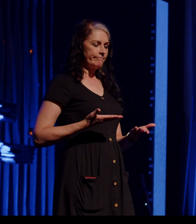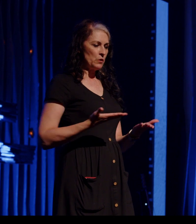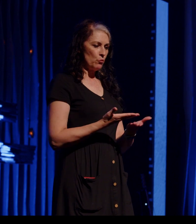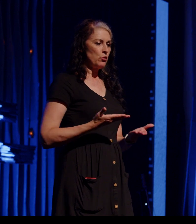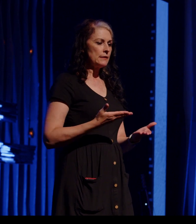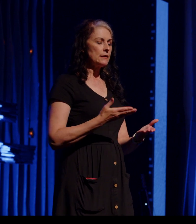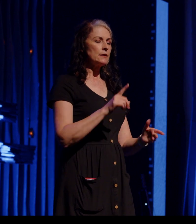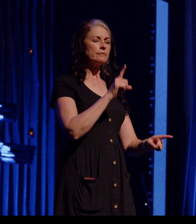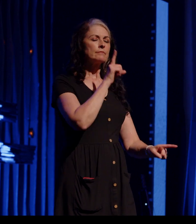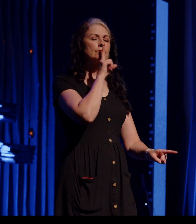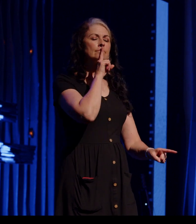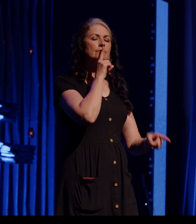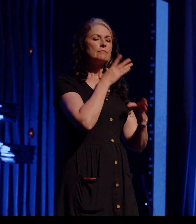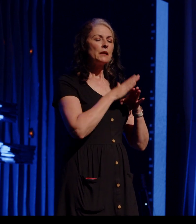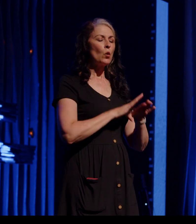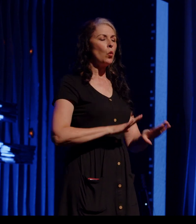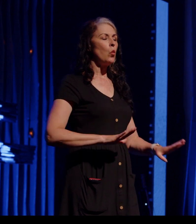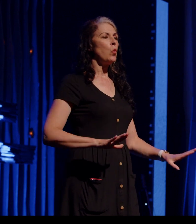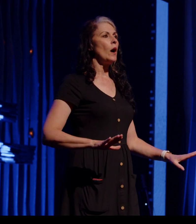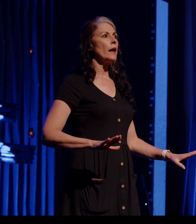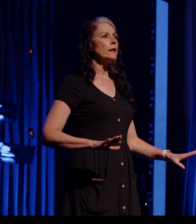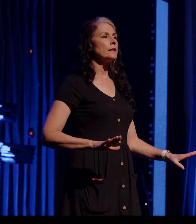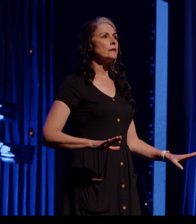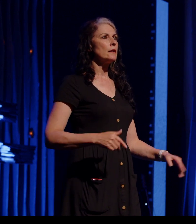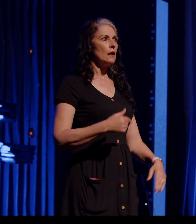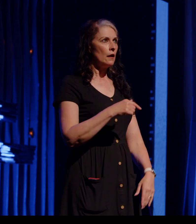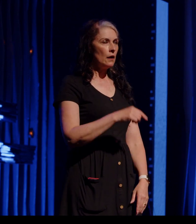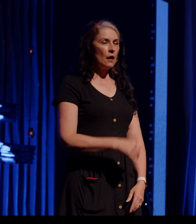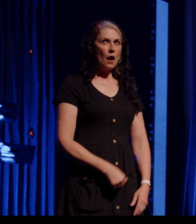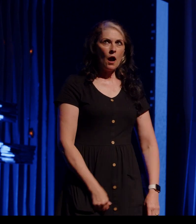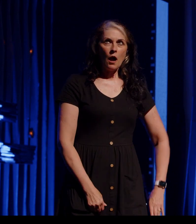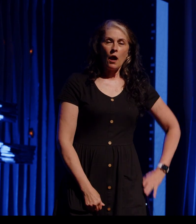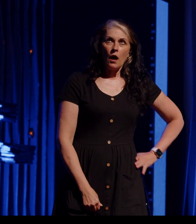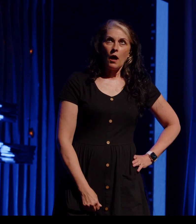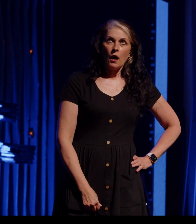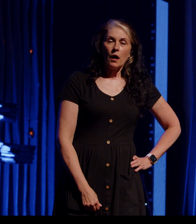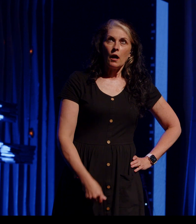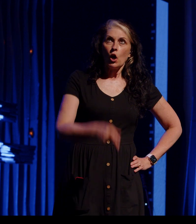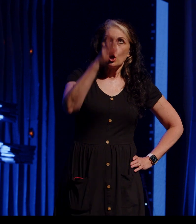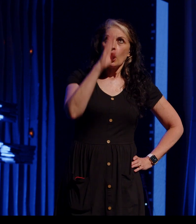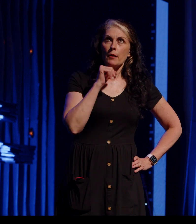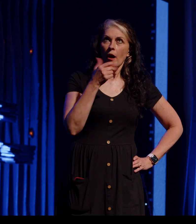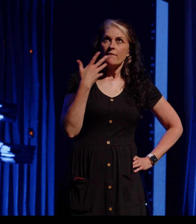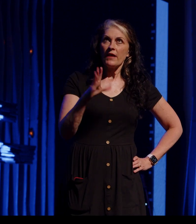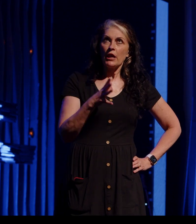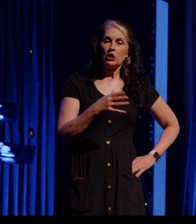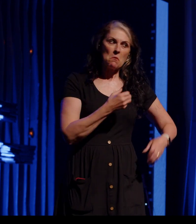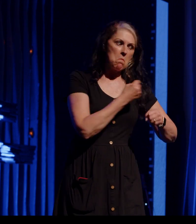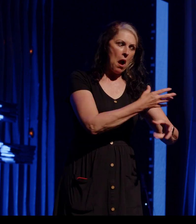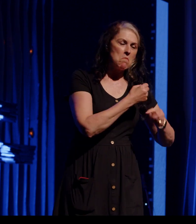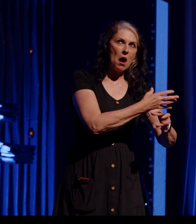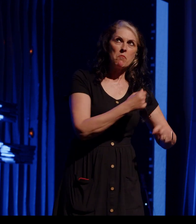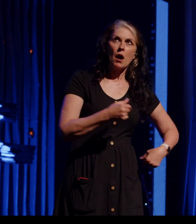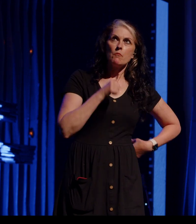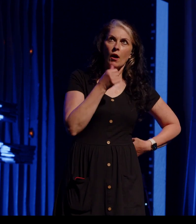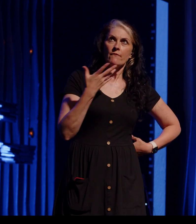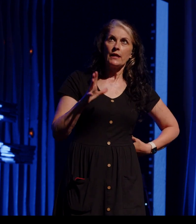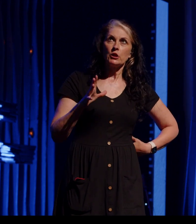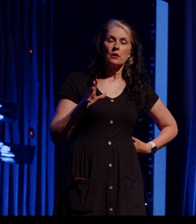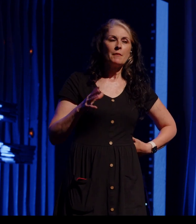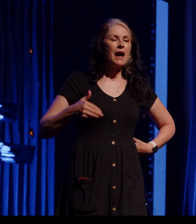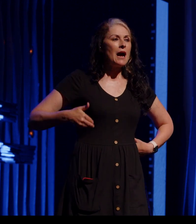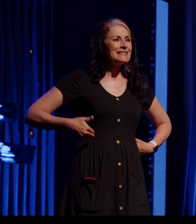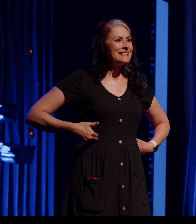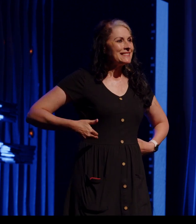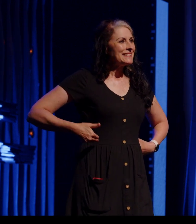almost as if I put my hand up and said, God, wait a minute, I'm not done. And that, I